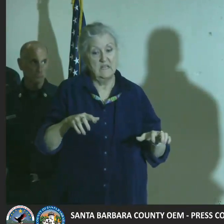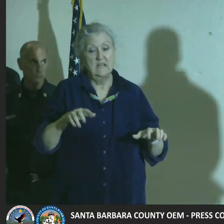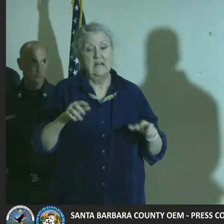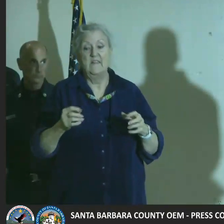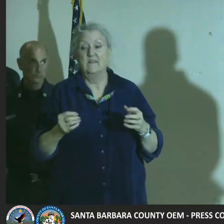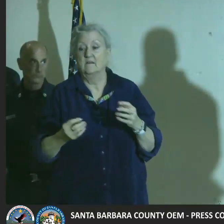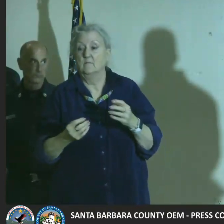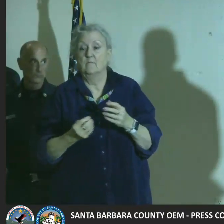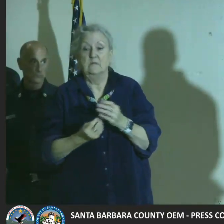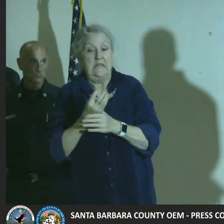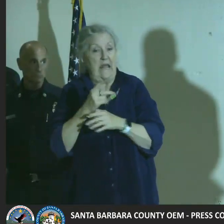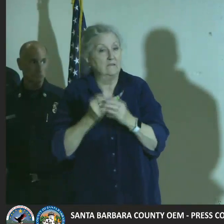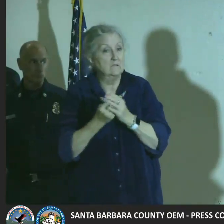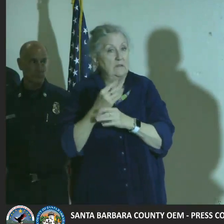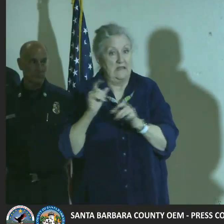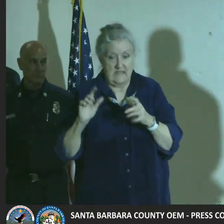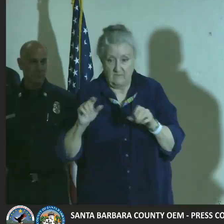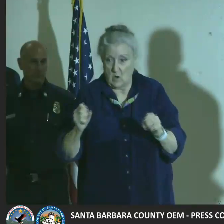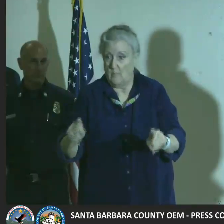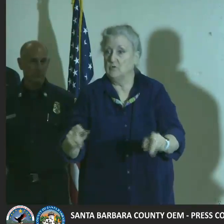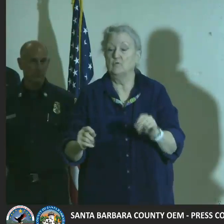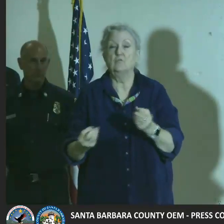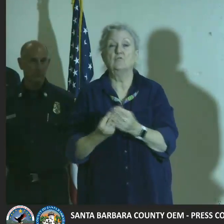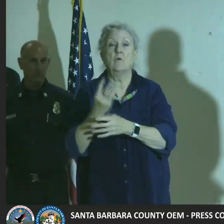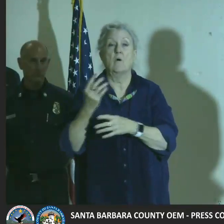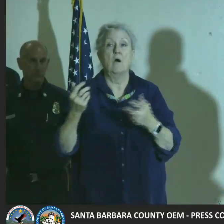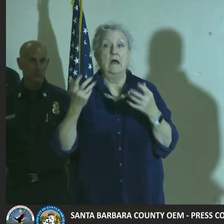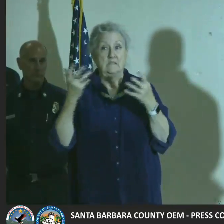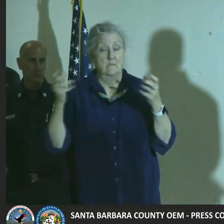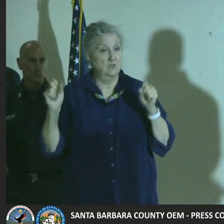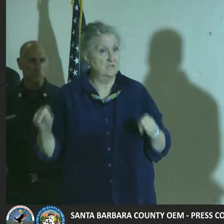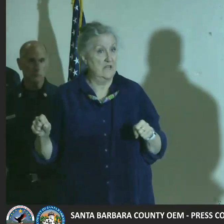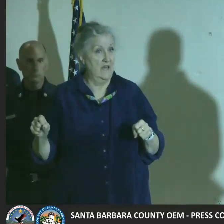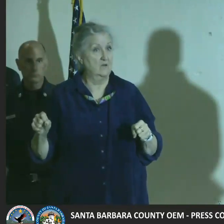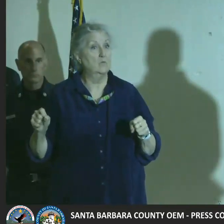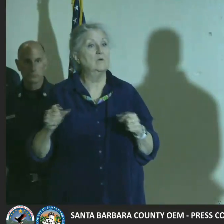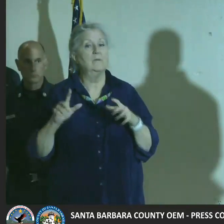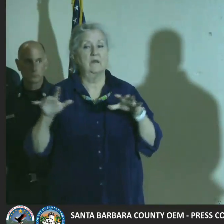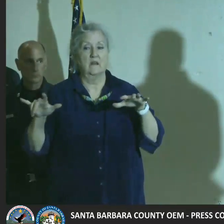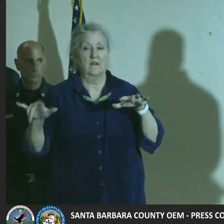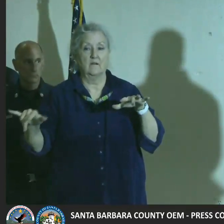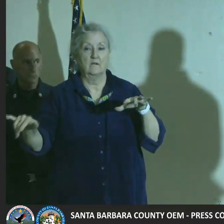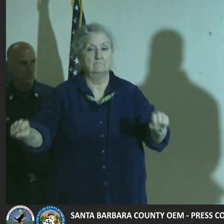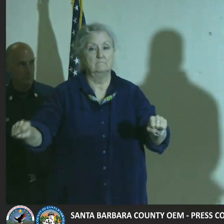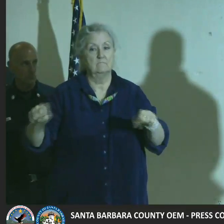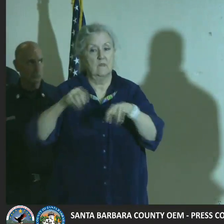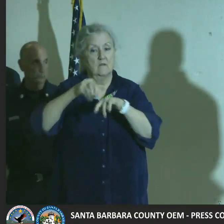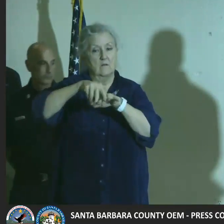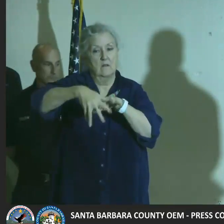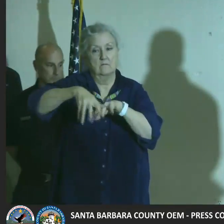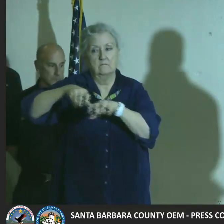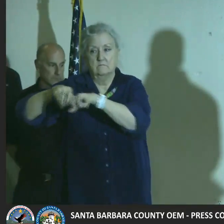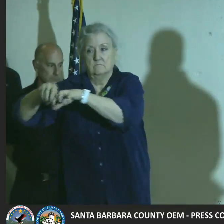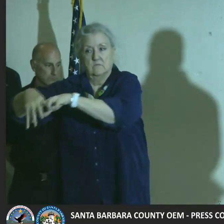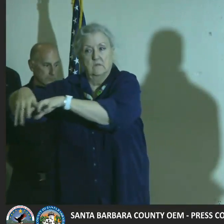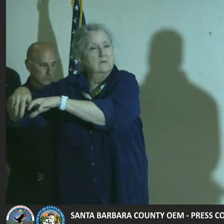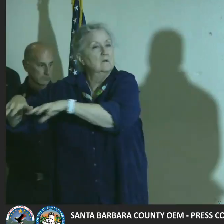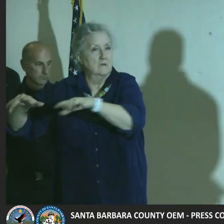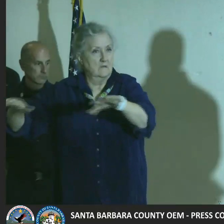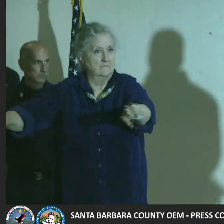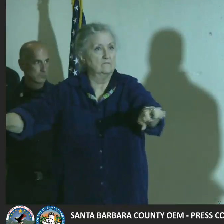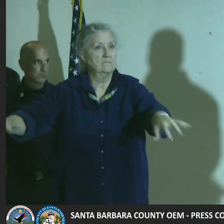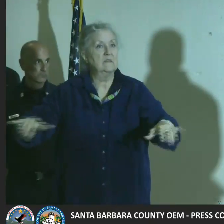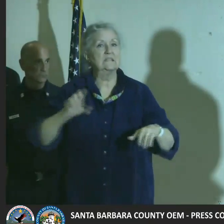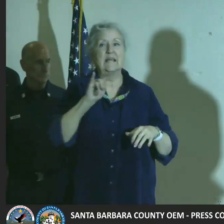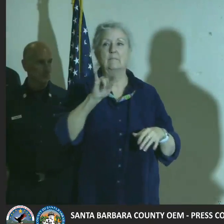now has a chance to grow. As much of that as can grow will start to stabilize it. Currently, under the USGS standards, we